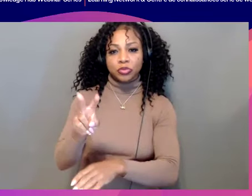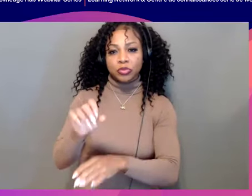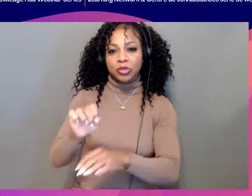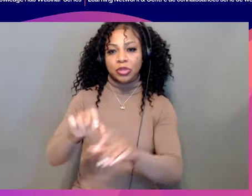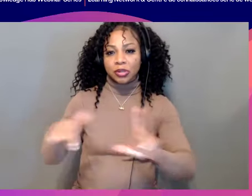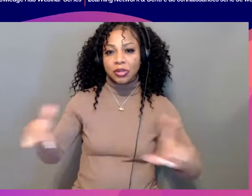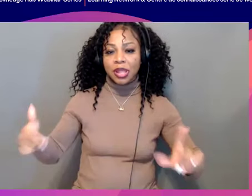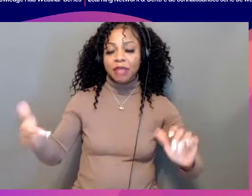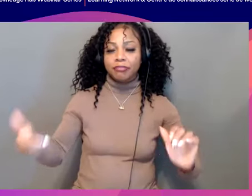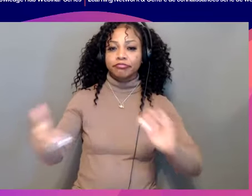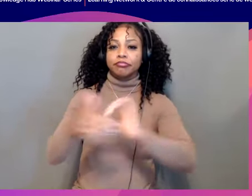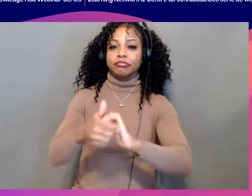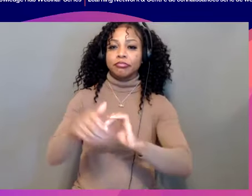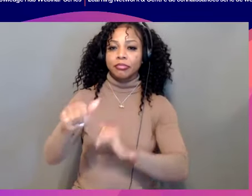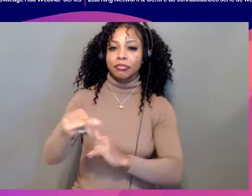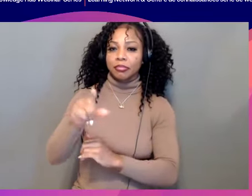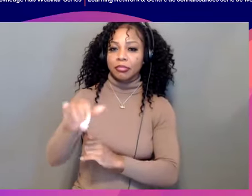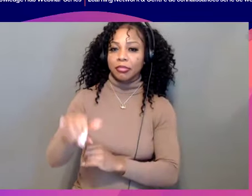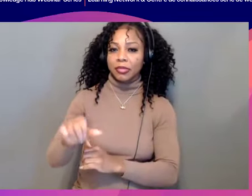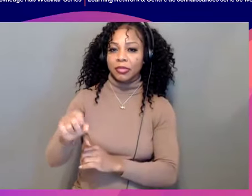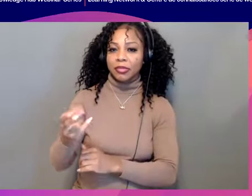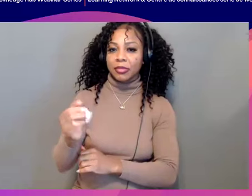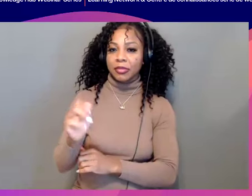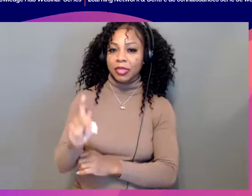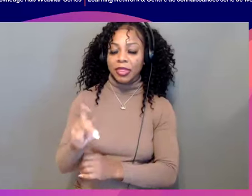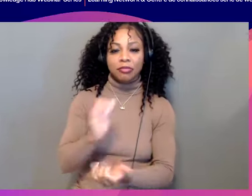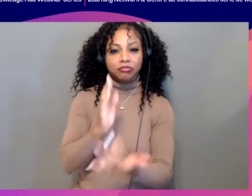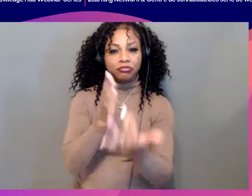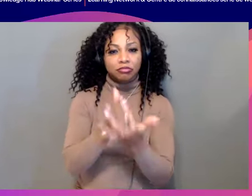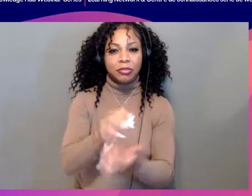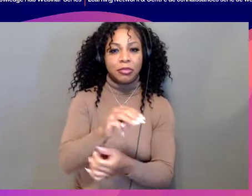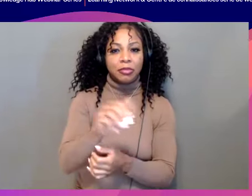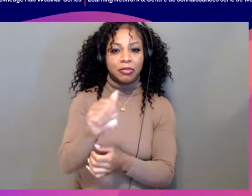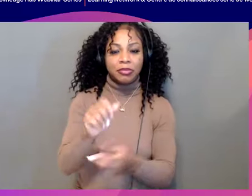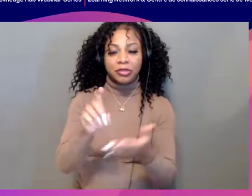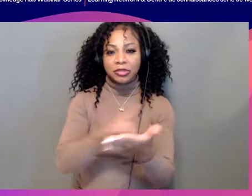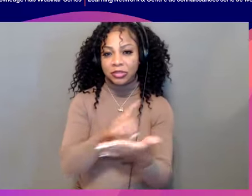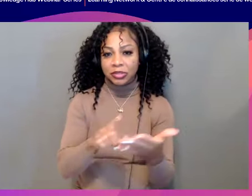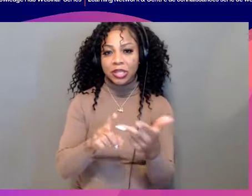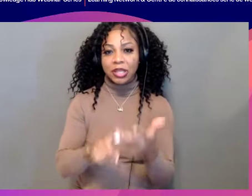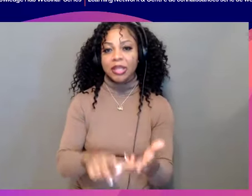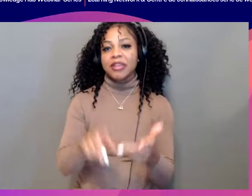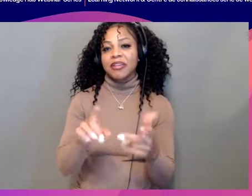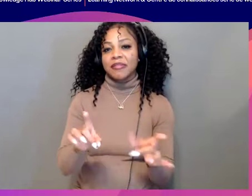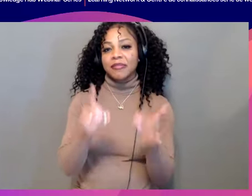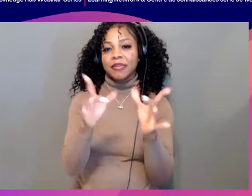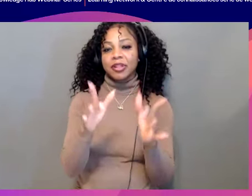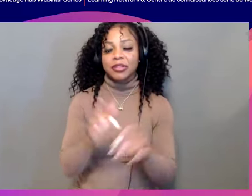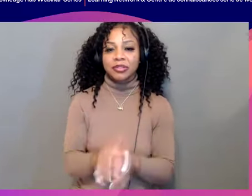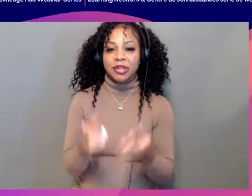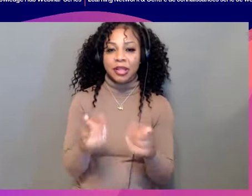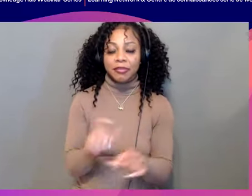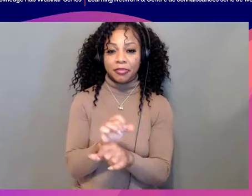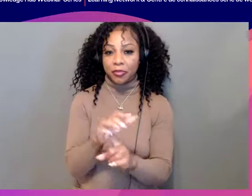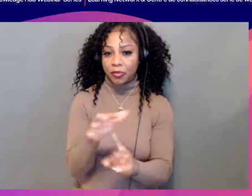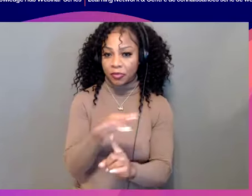actively engaging or actively challenging and addressing microaggressions, discrimination, and violence at work. And so I'm not